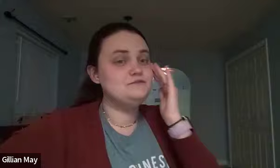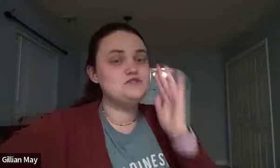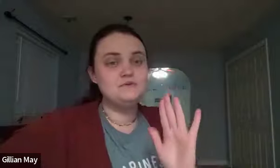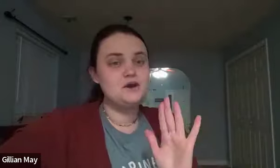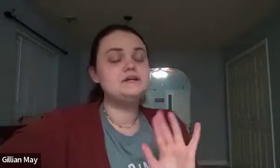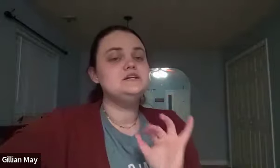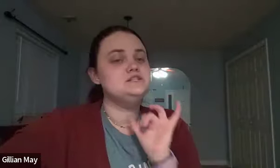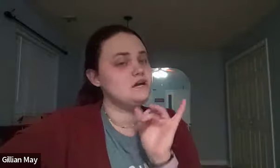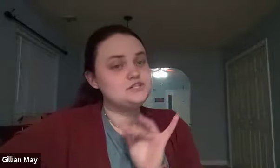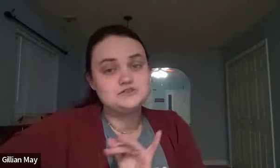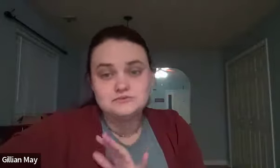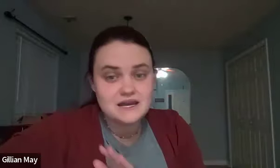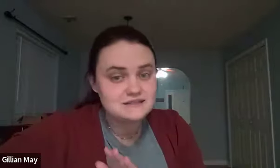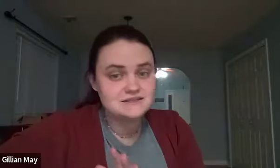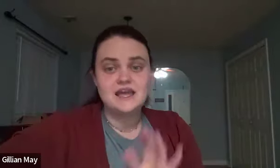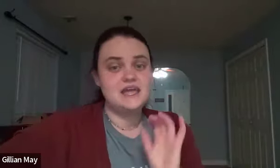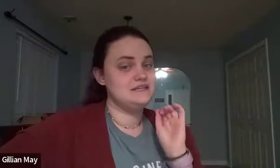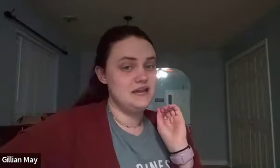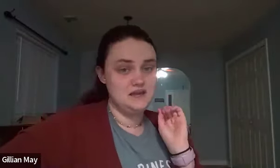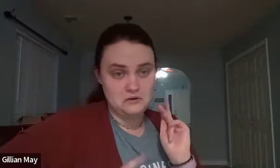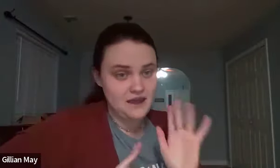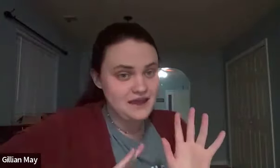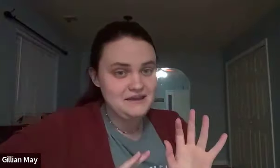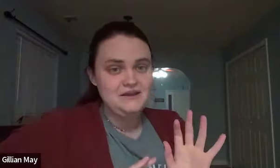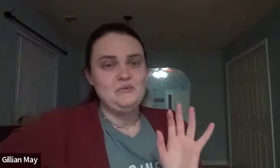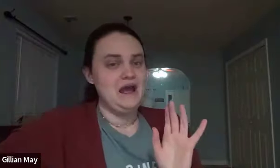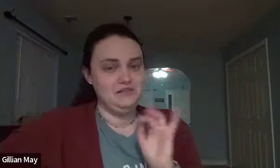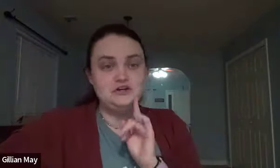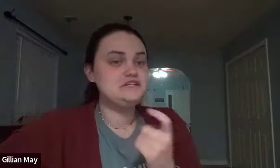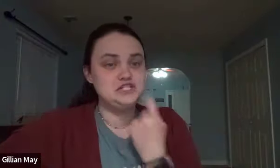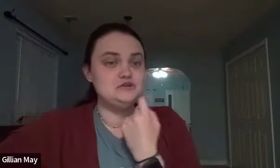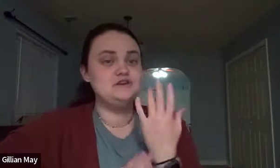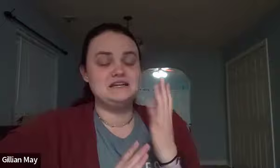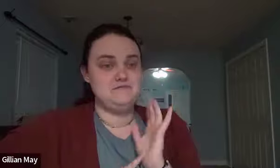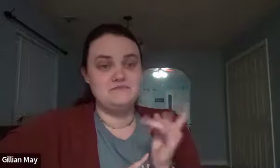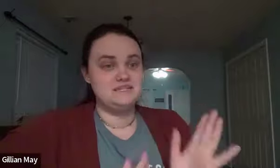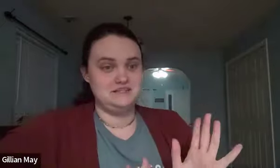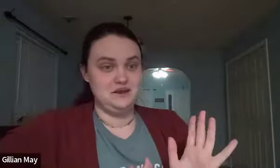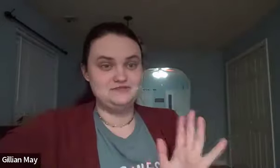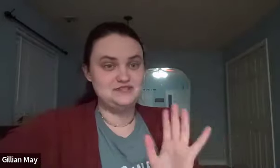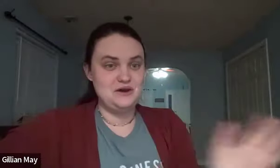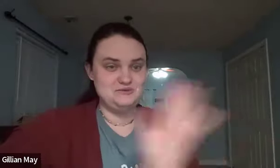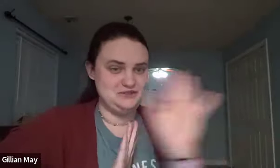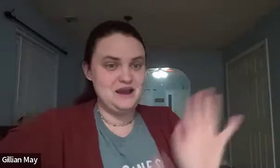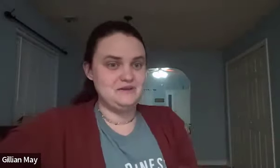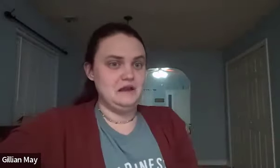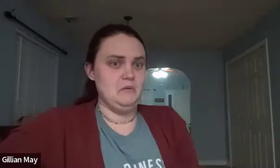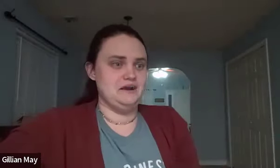you don't know it, do not stress. It is A-okay. I literally just showed you guys like 5 minutes ago. So do not be like, oh my gosh, I